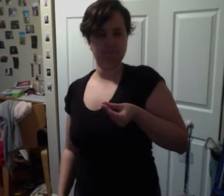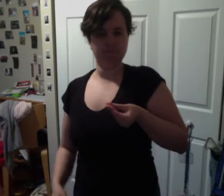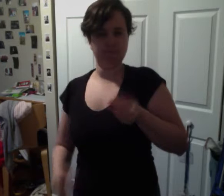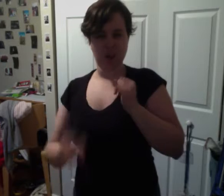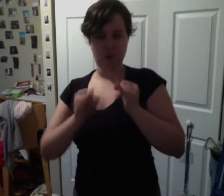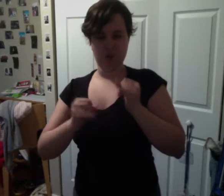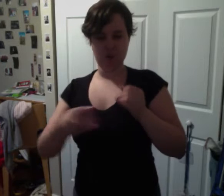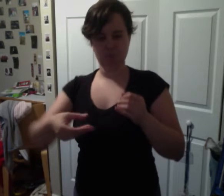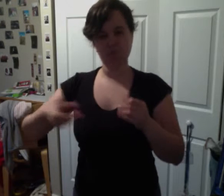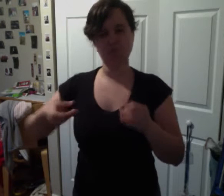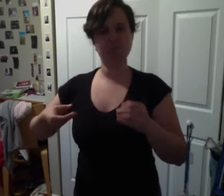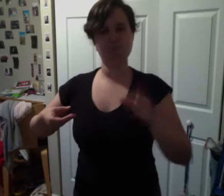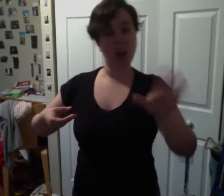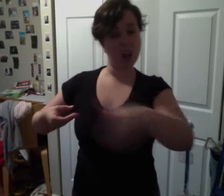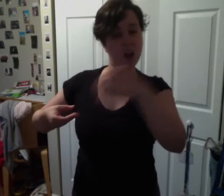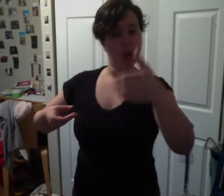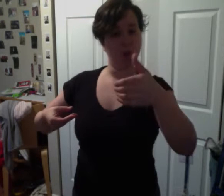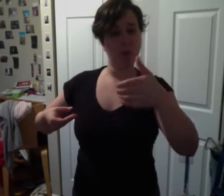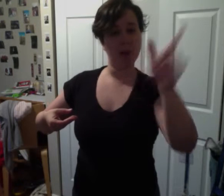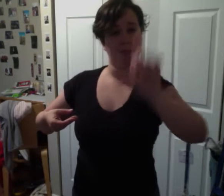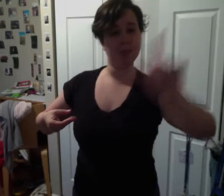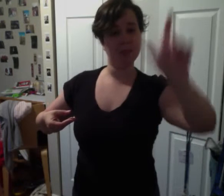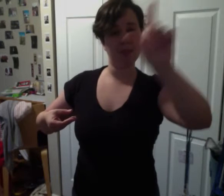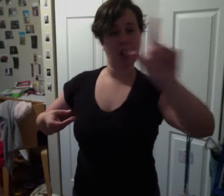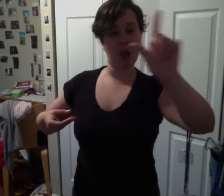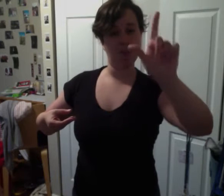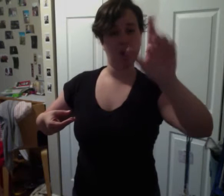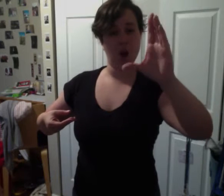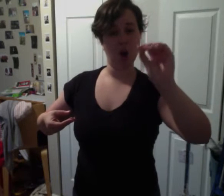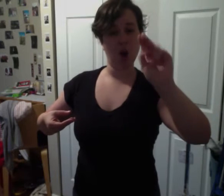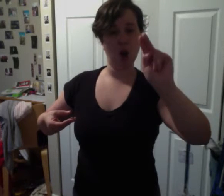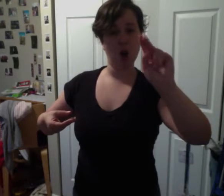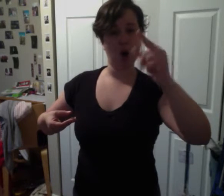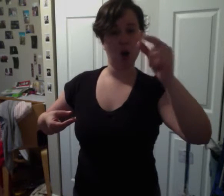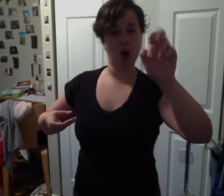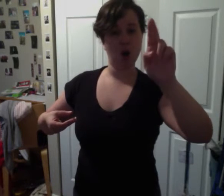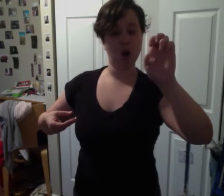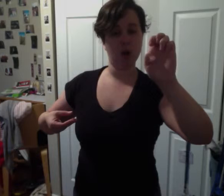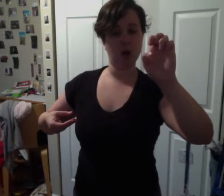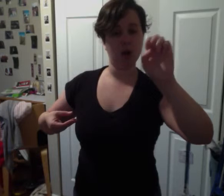your great-great-great-grandkids can someday get to know your grandfather through his voice and story.